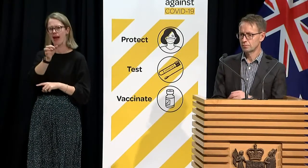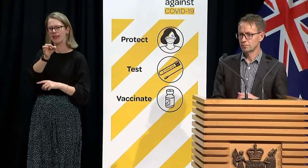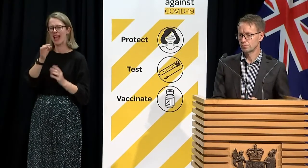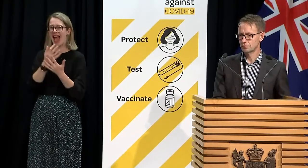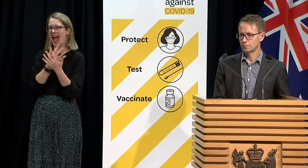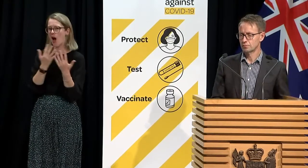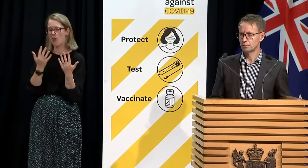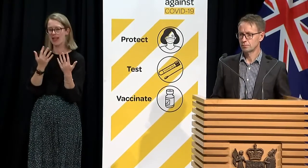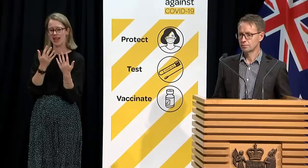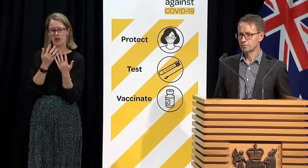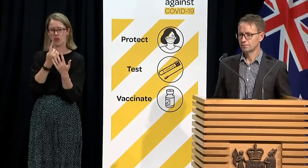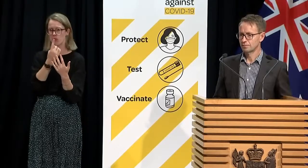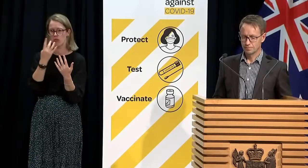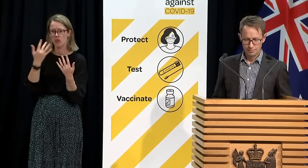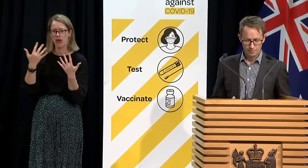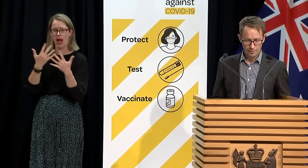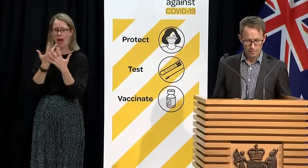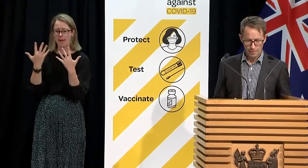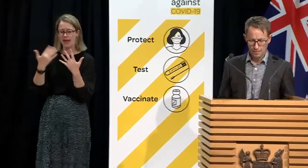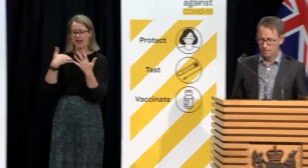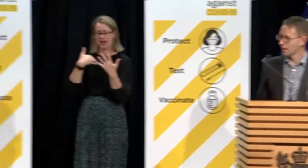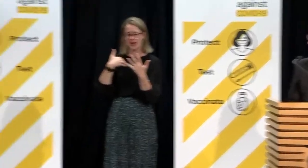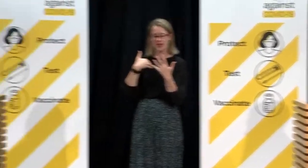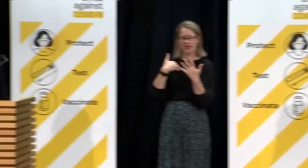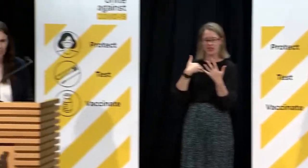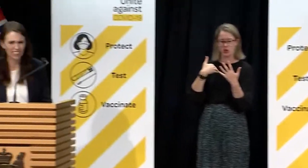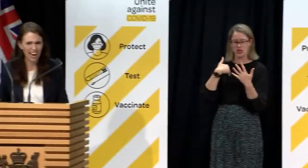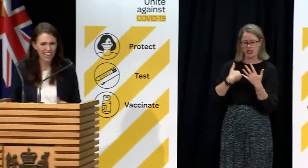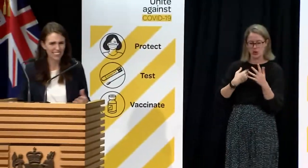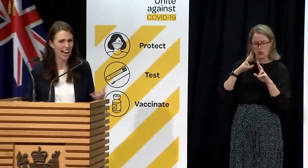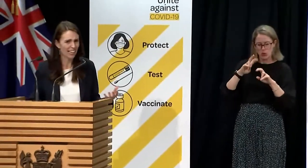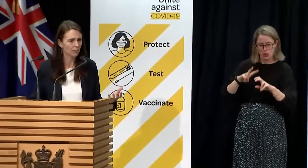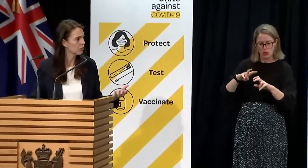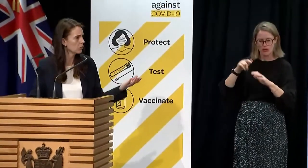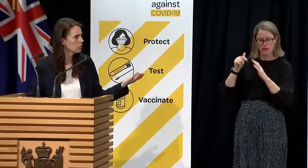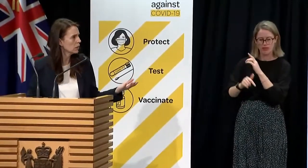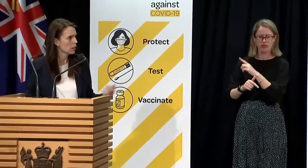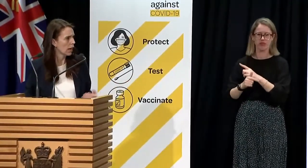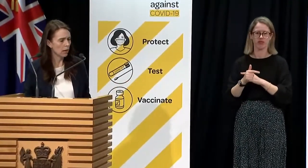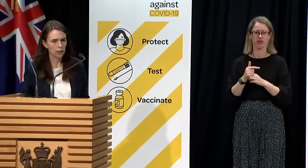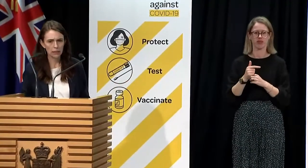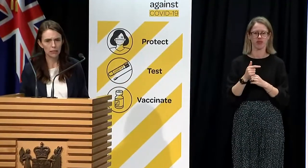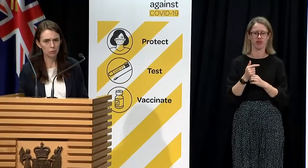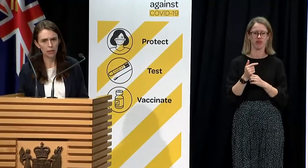are, as you say, that you're trying to hone into? I would describe it as a handful.